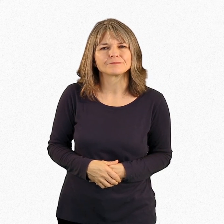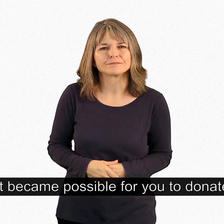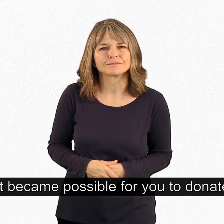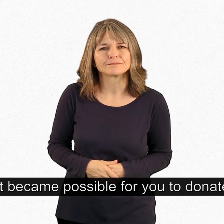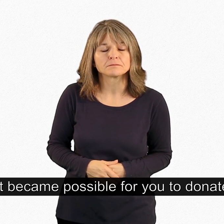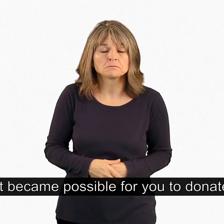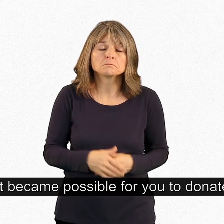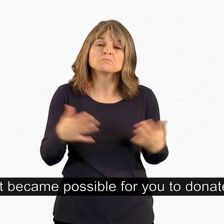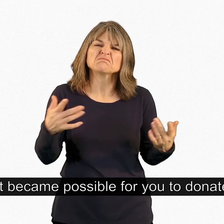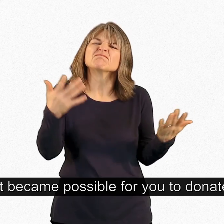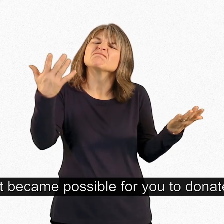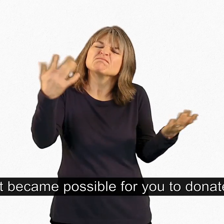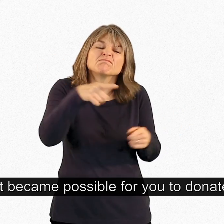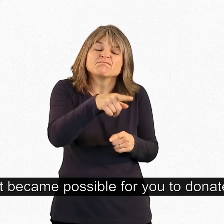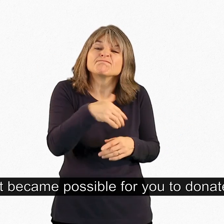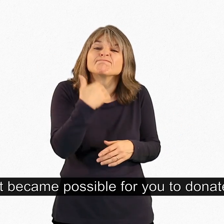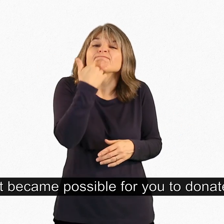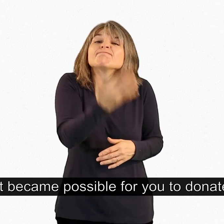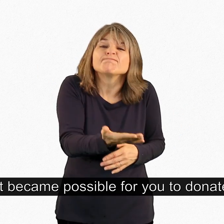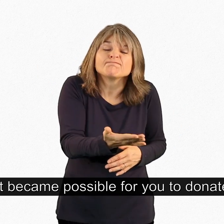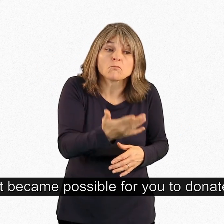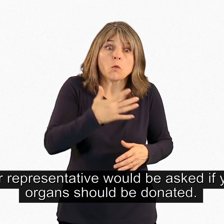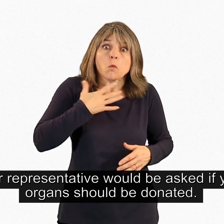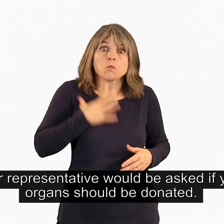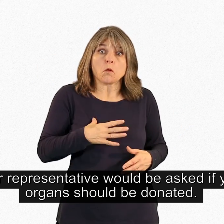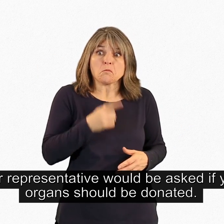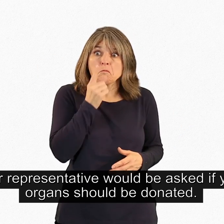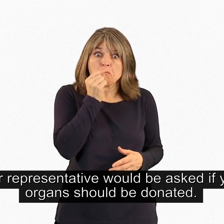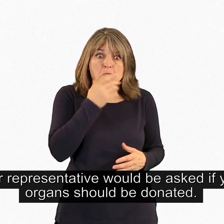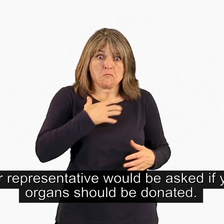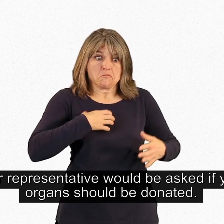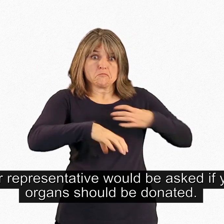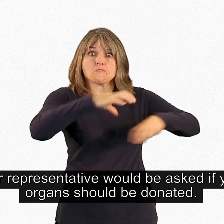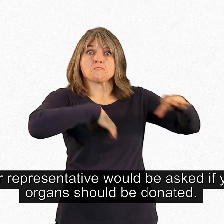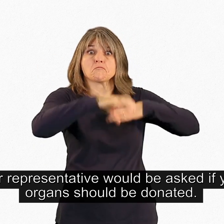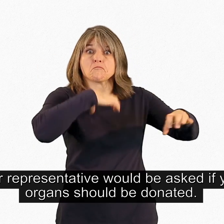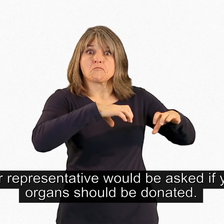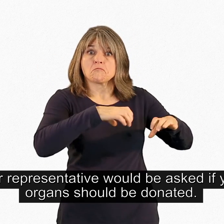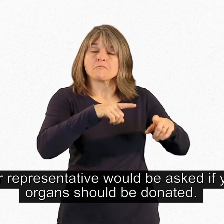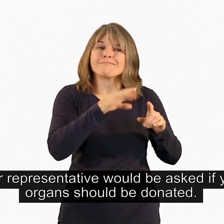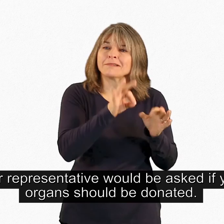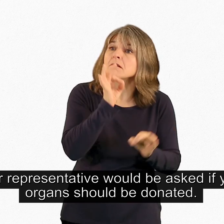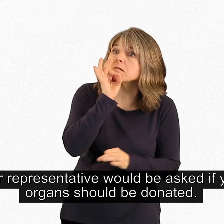If it became possible for you to donate, your representative would be asked if your organs should be donated.